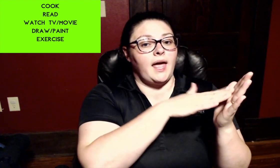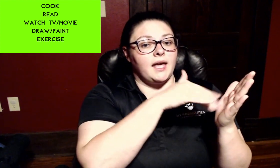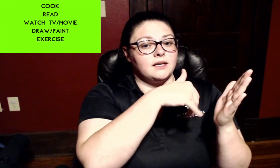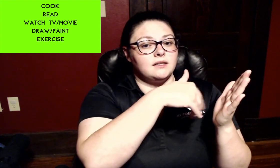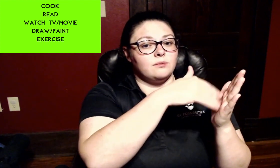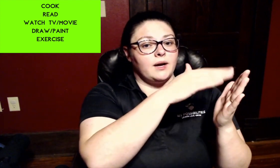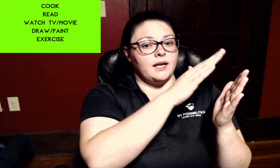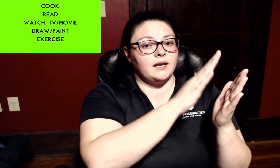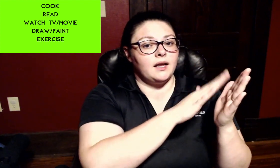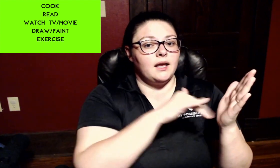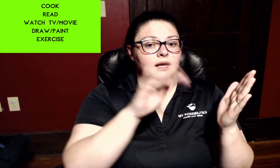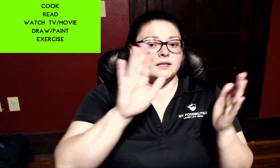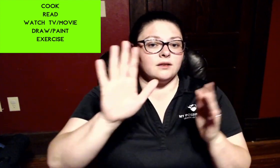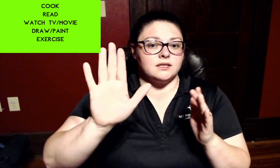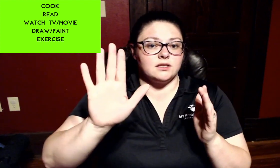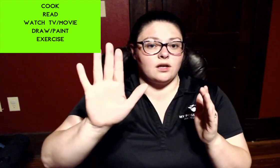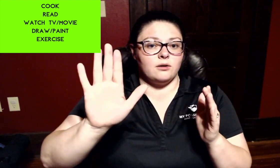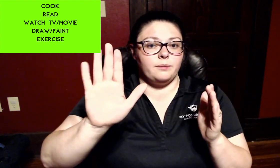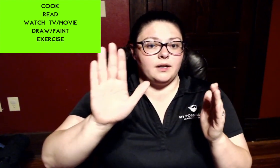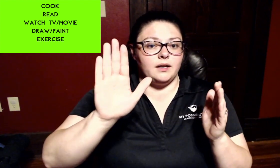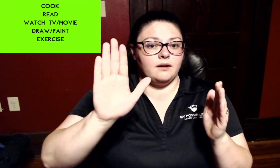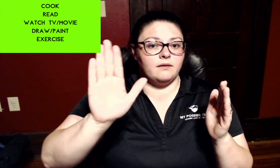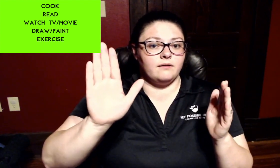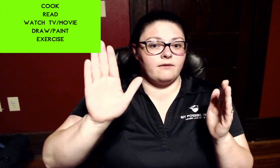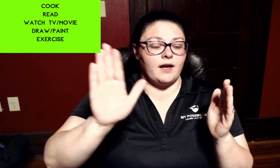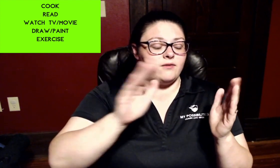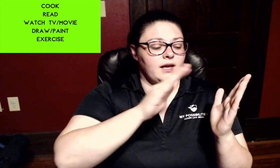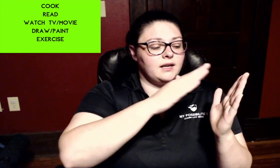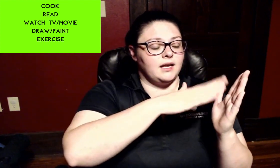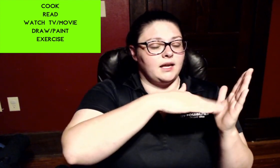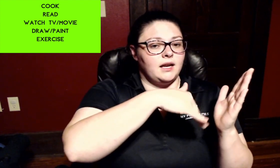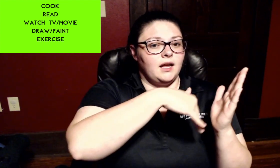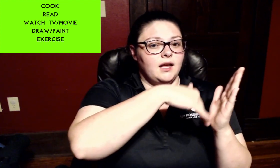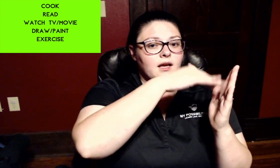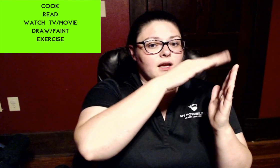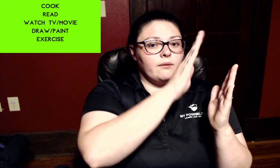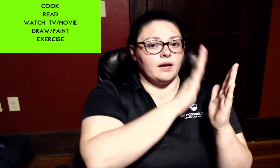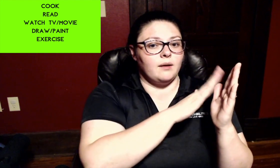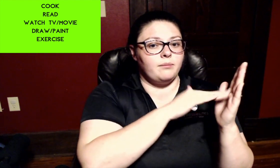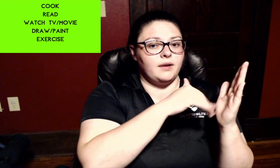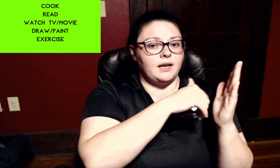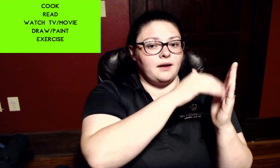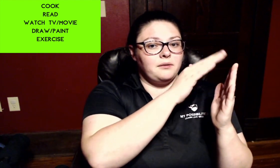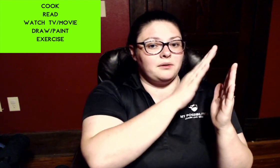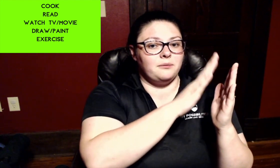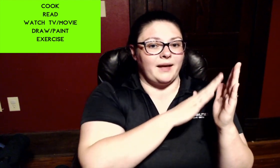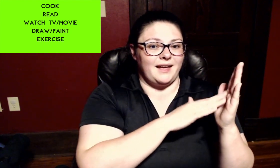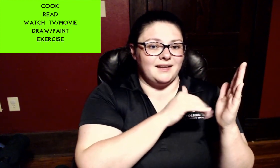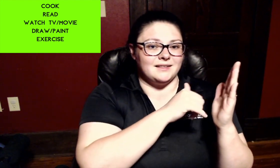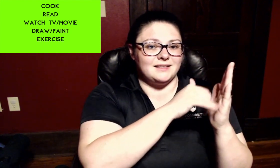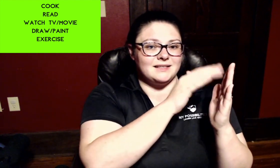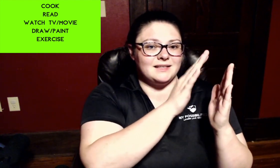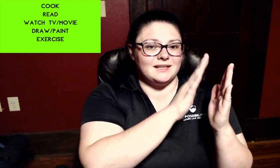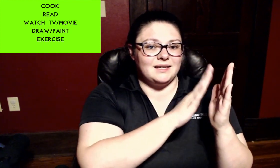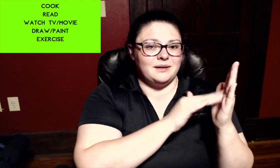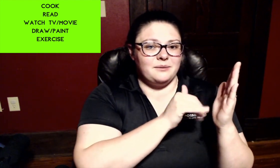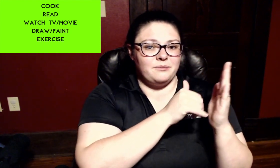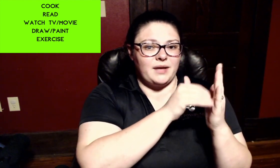paint, right? And so that's the open 5 hand again, going up and down to paint.